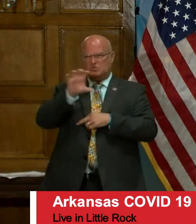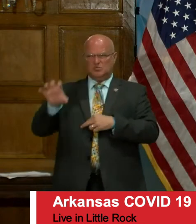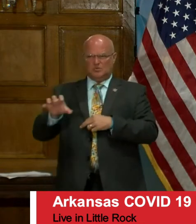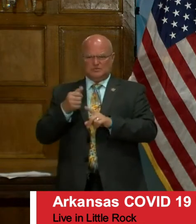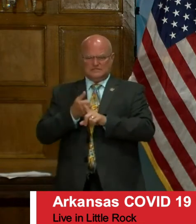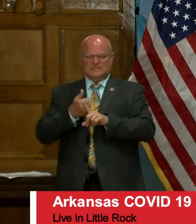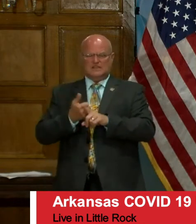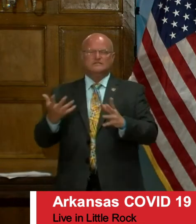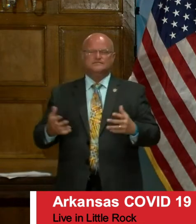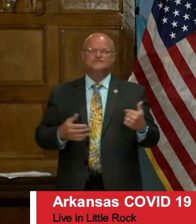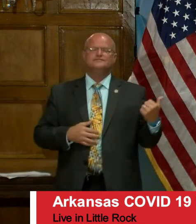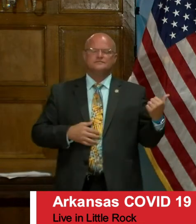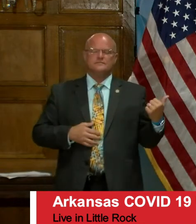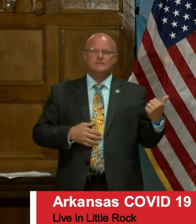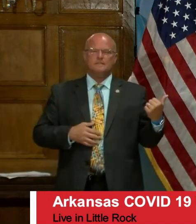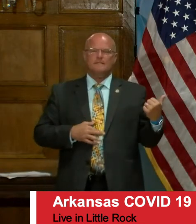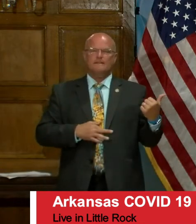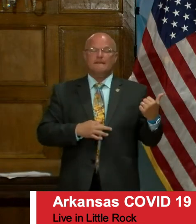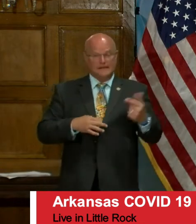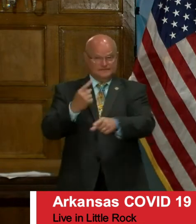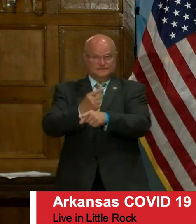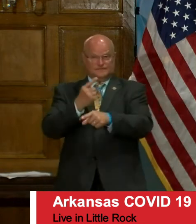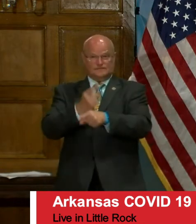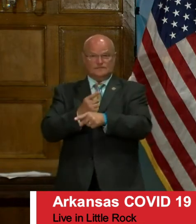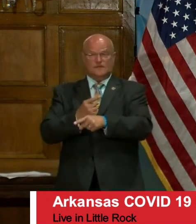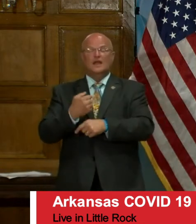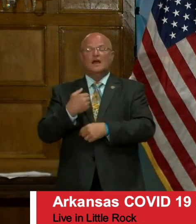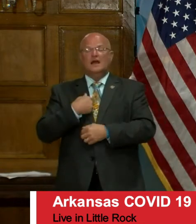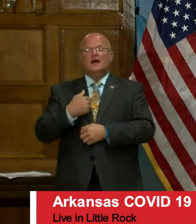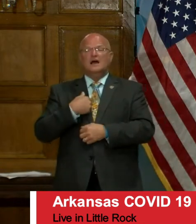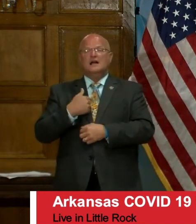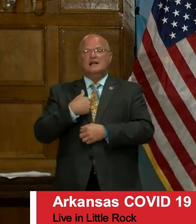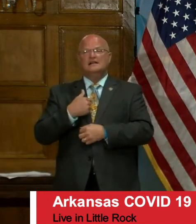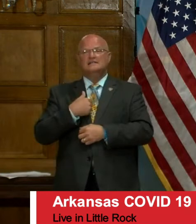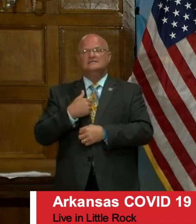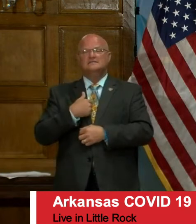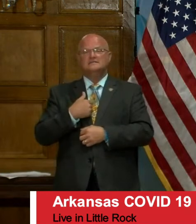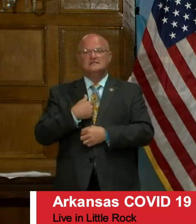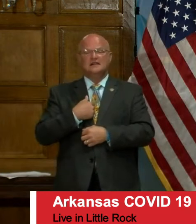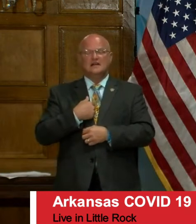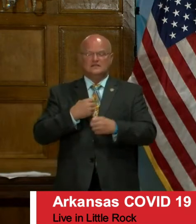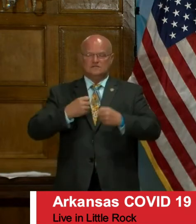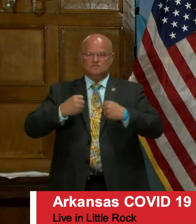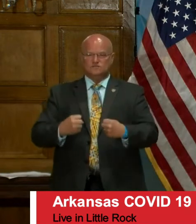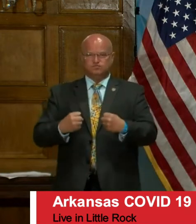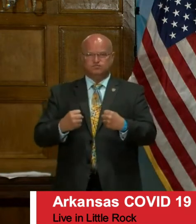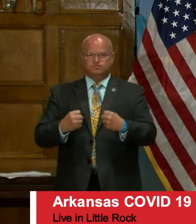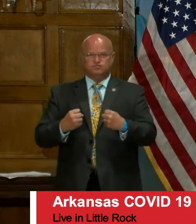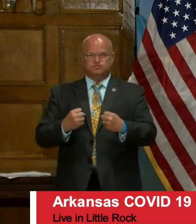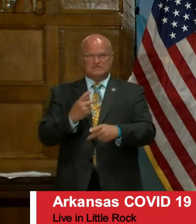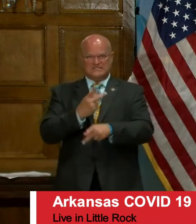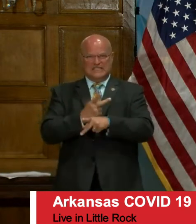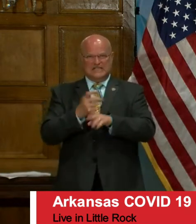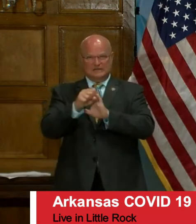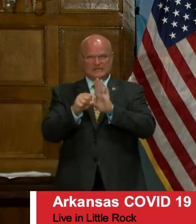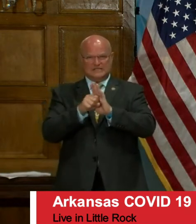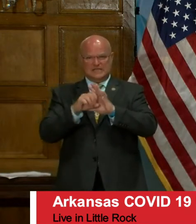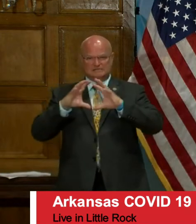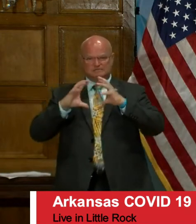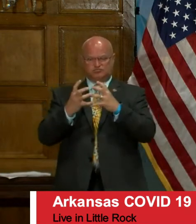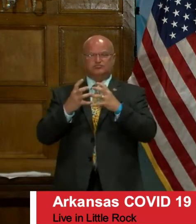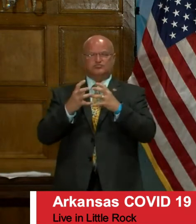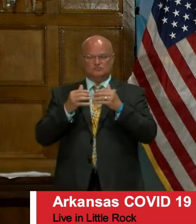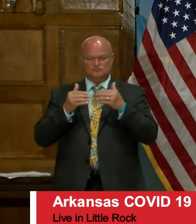step. Well, you're right. I've been very firm in trying to keep the state to